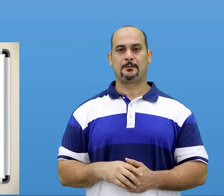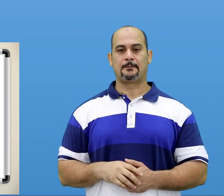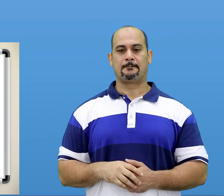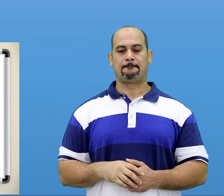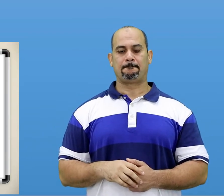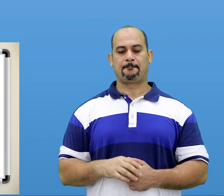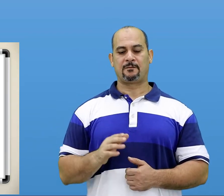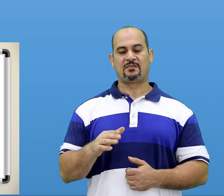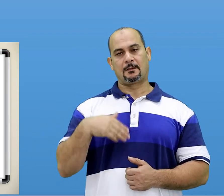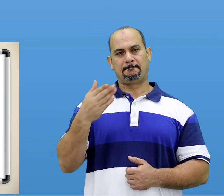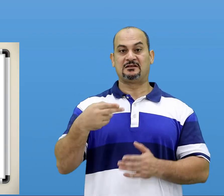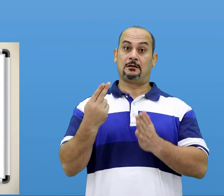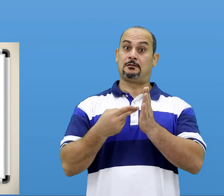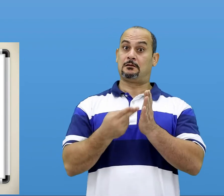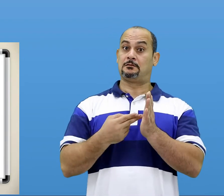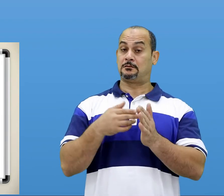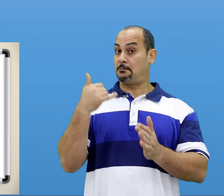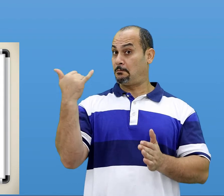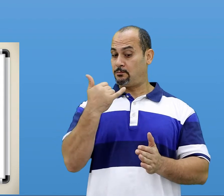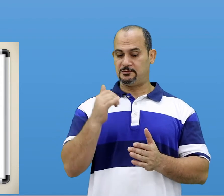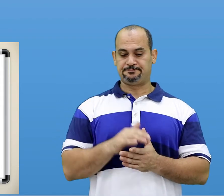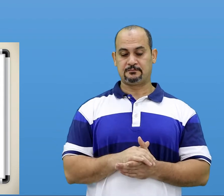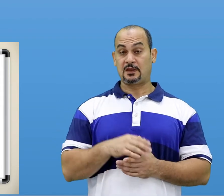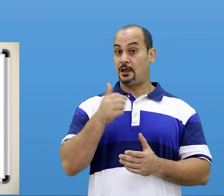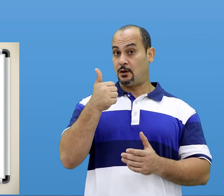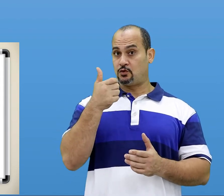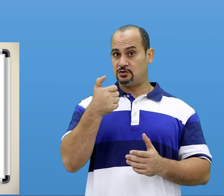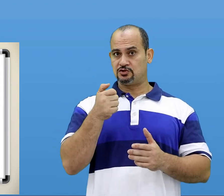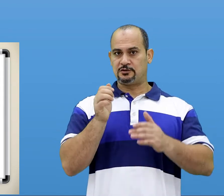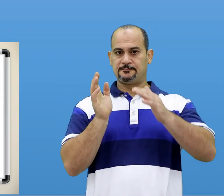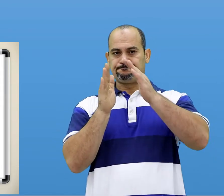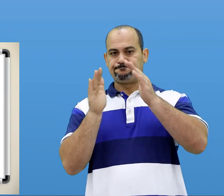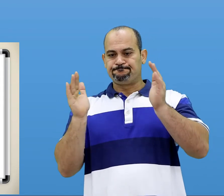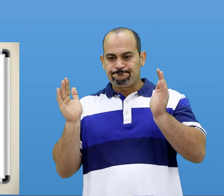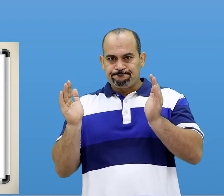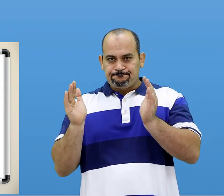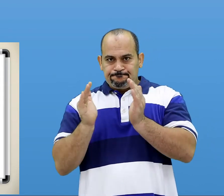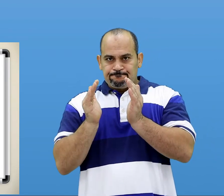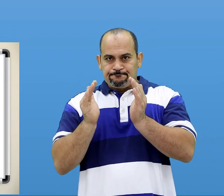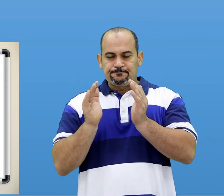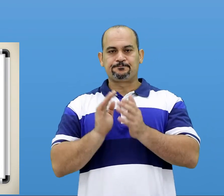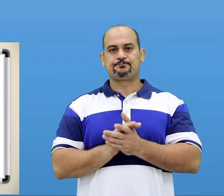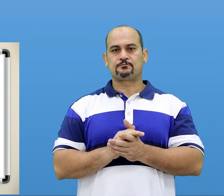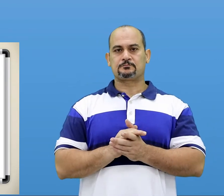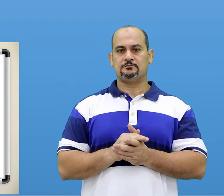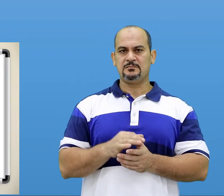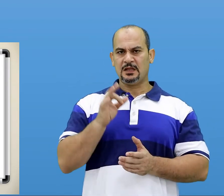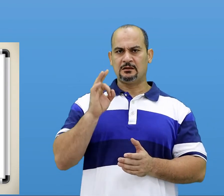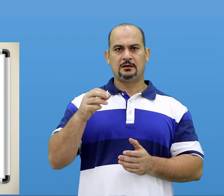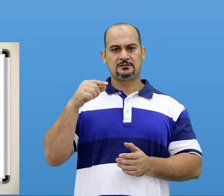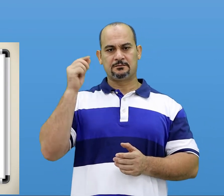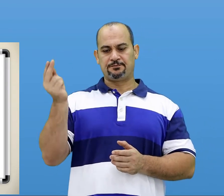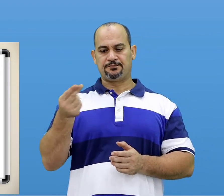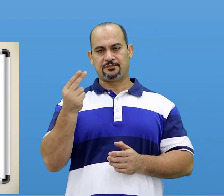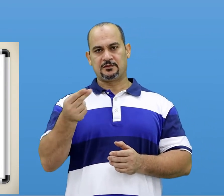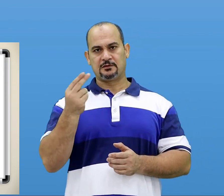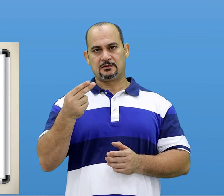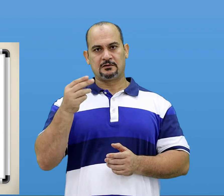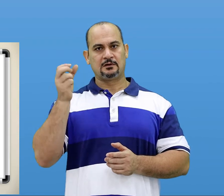Now, let's go through the writing. First, the outline. In bullet point format, write your main